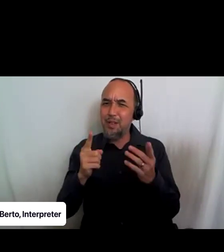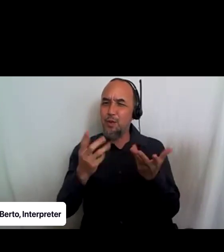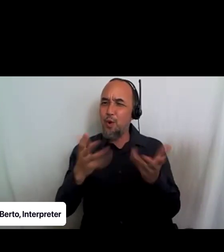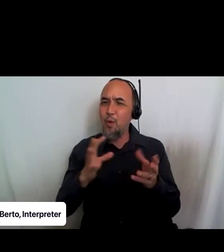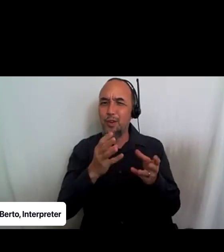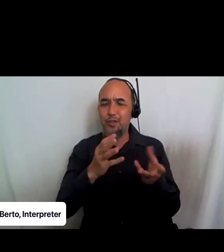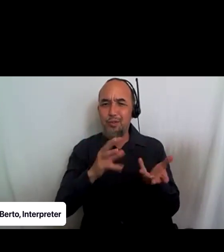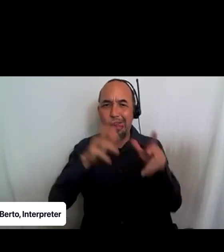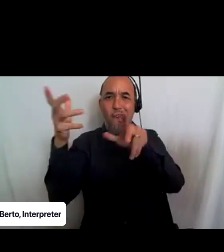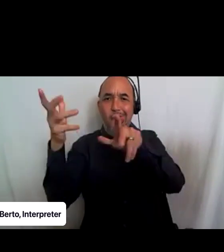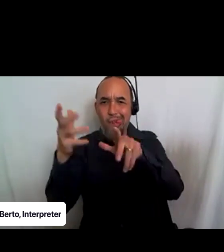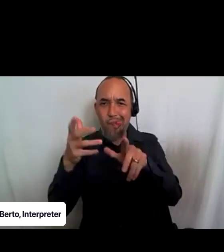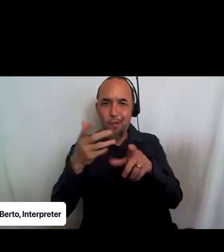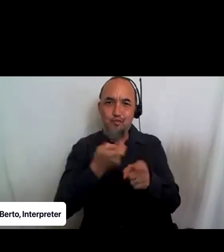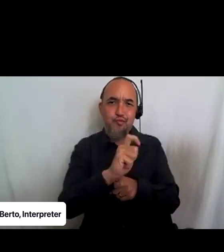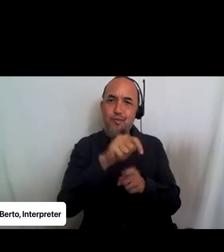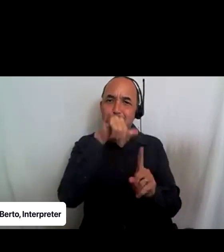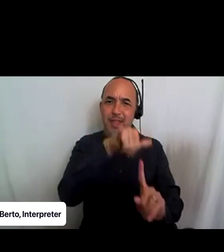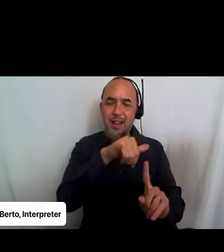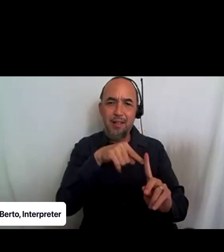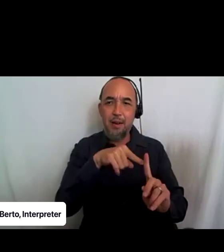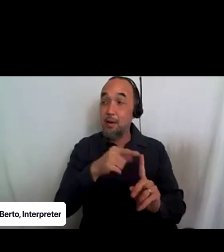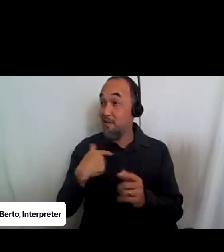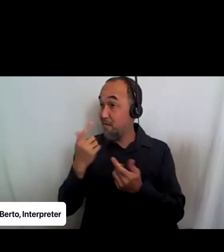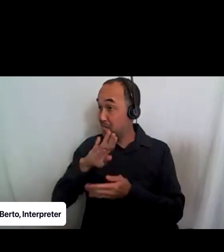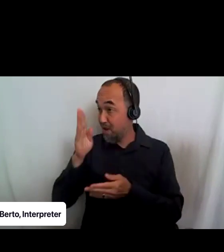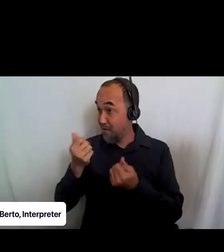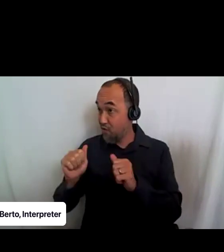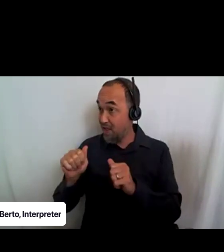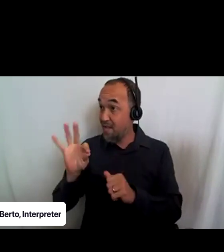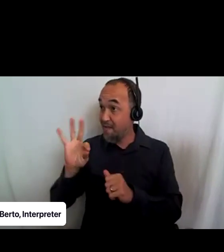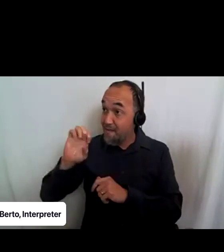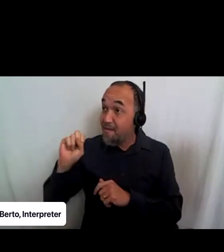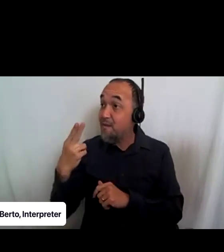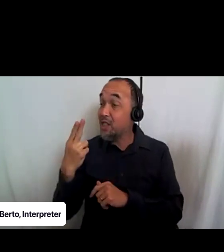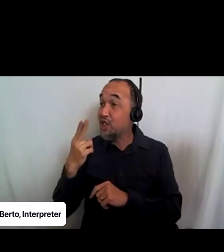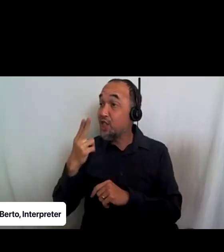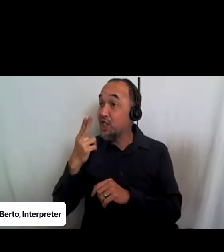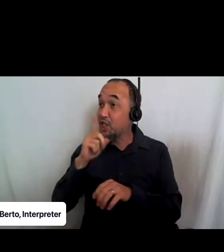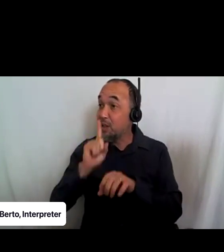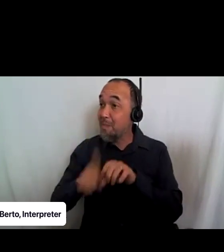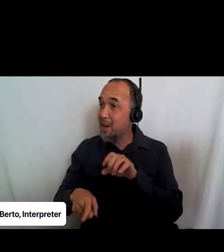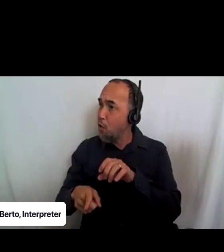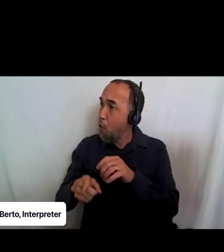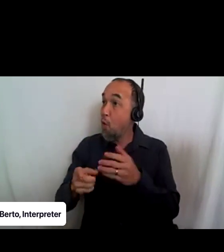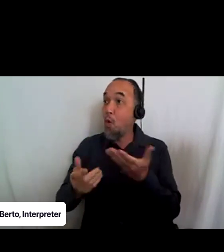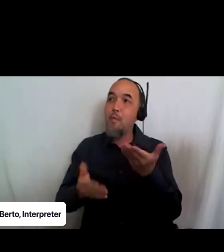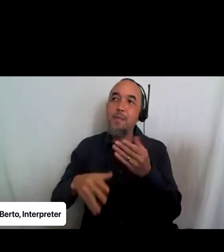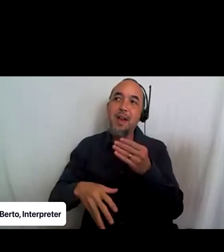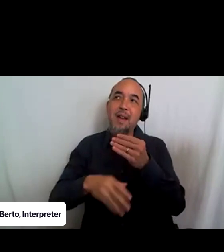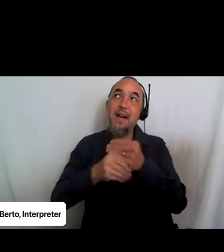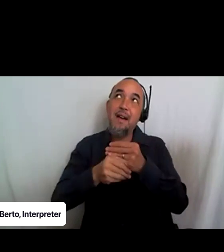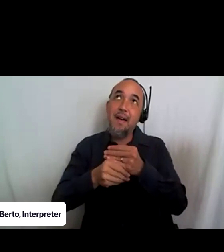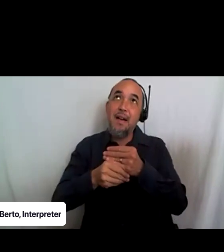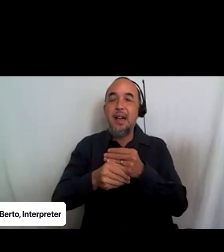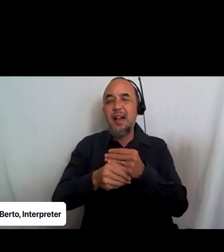I've never tried that. Like a fresh tomato. If you're talking fresh tomatoes, I would add those maybe at